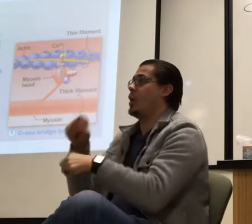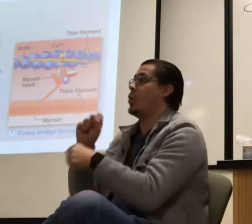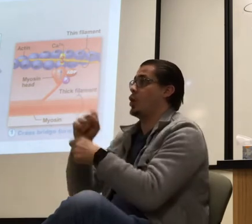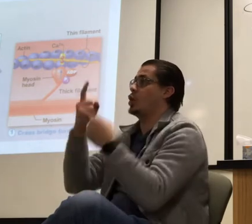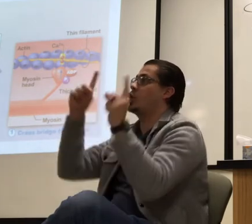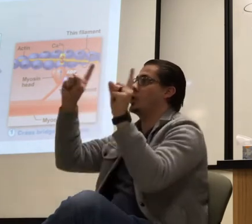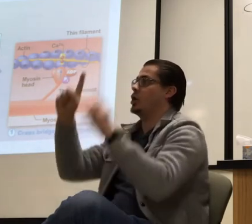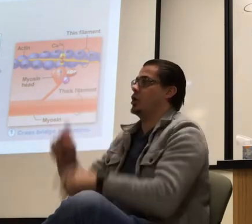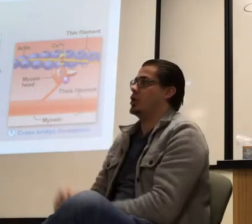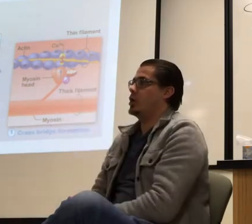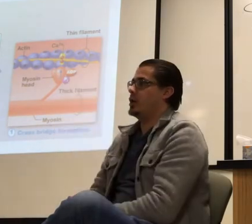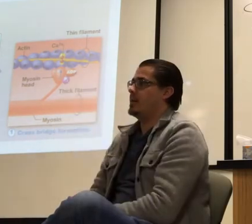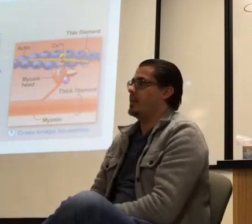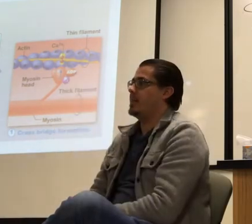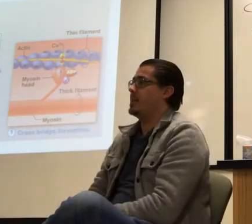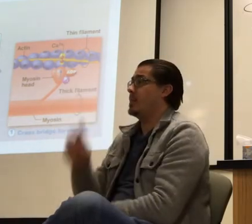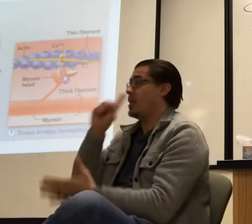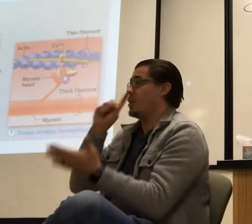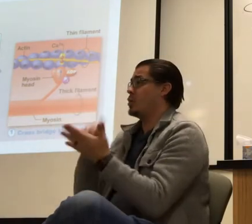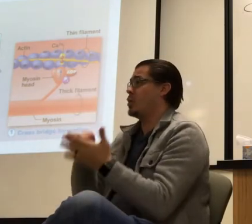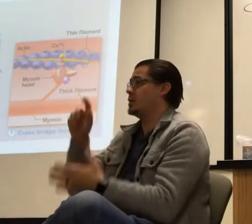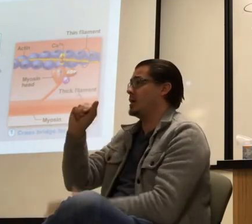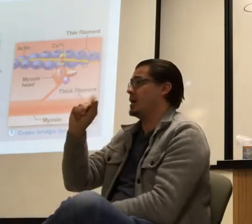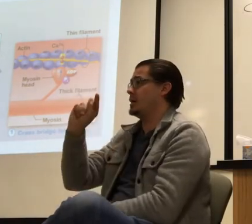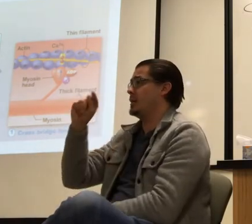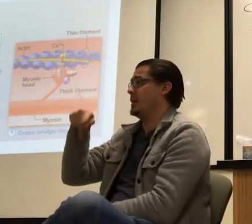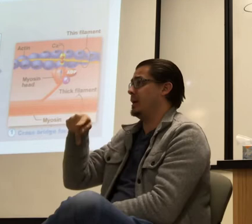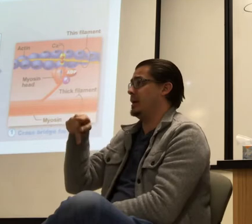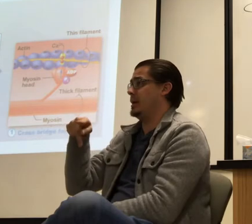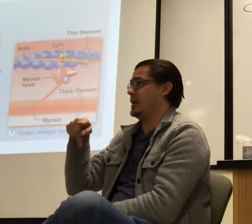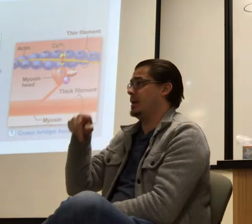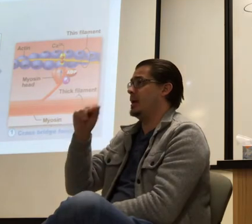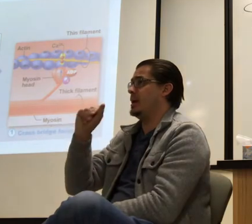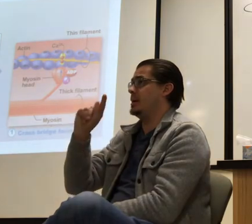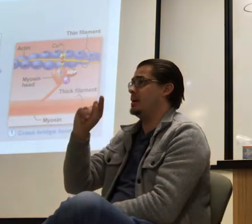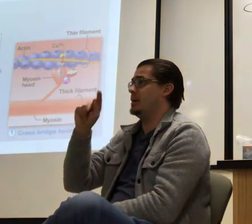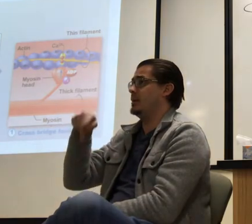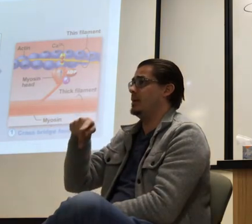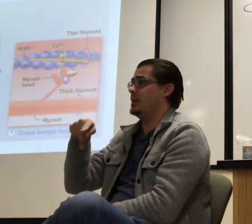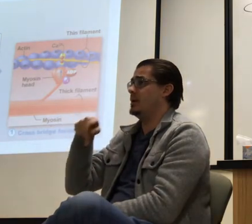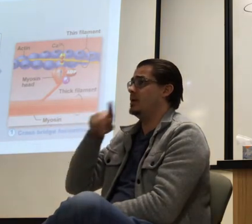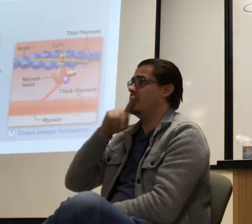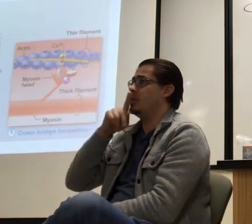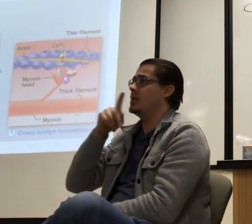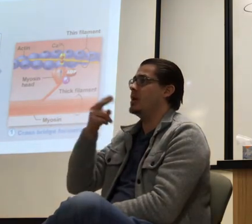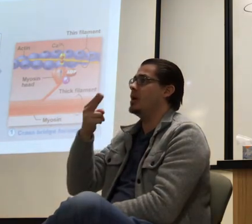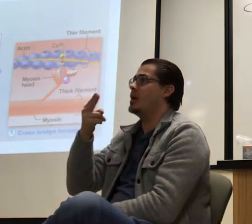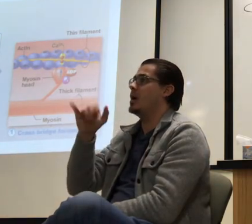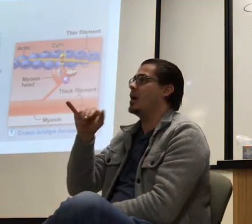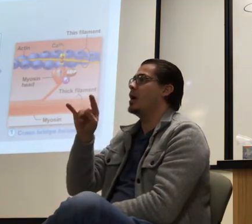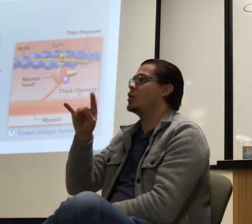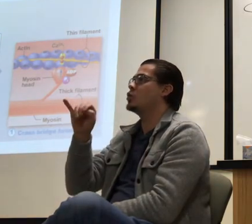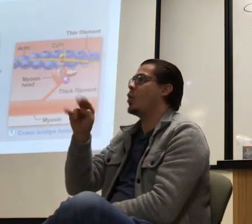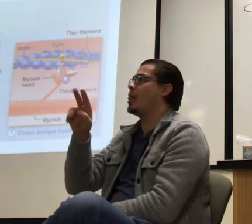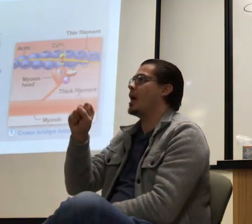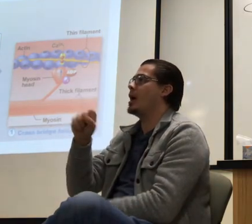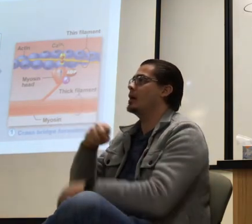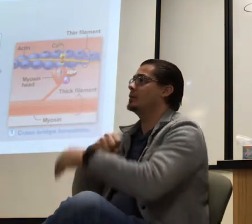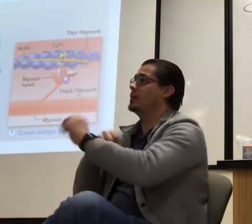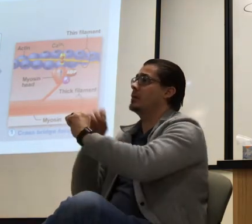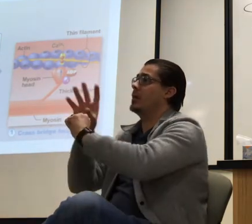And look at the ATP. The ATP has been hydrolyzed, but they haven't released it